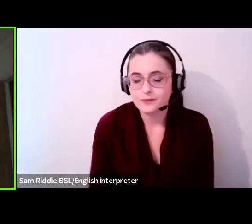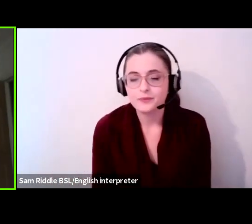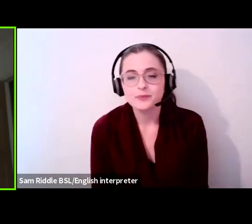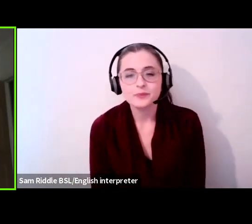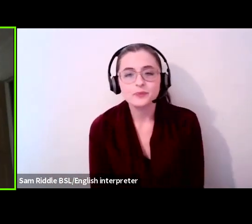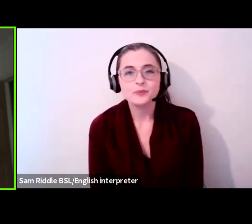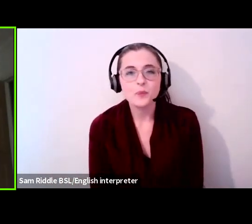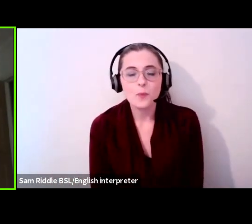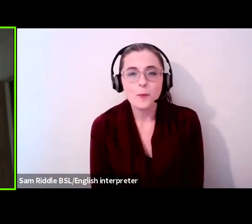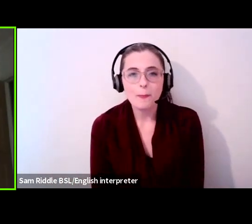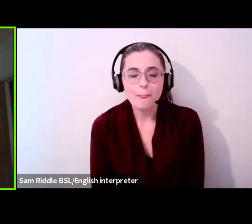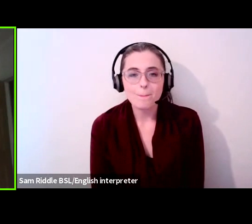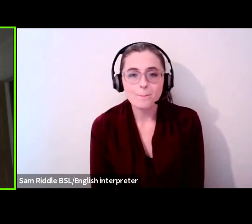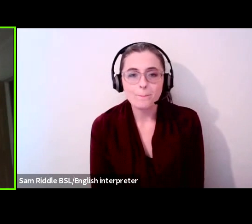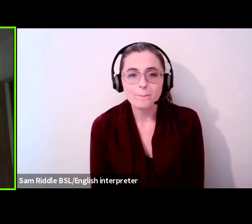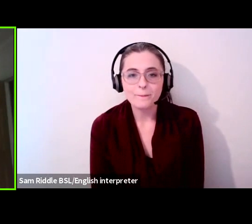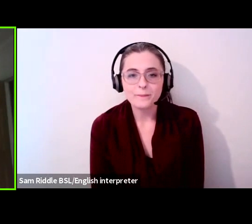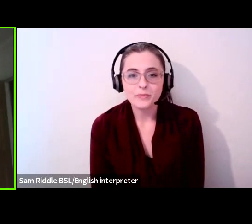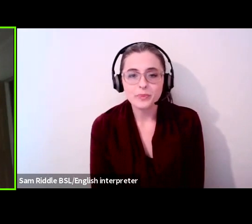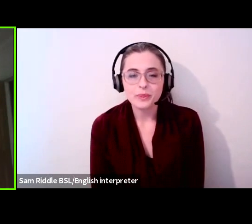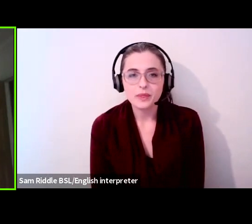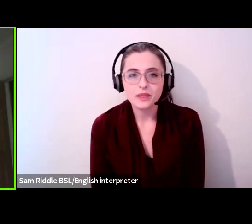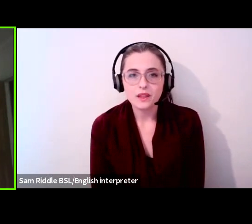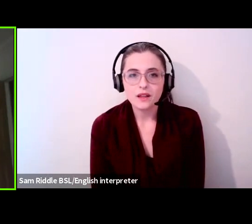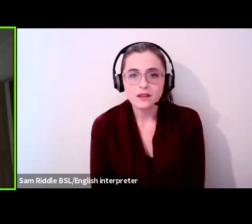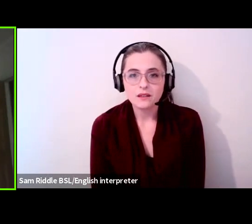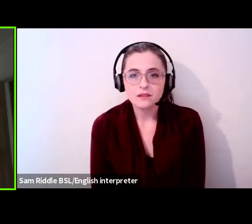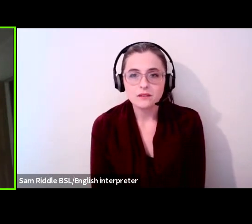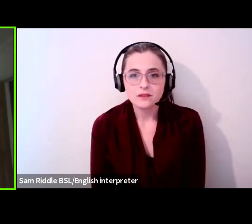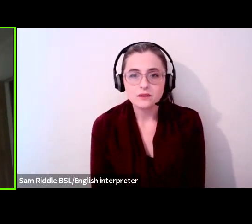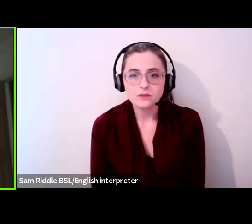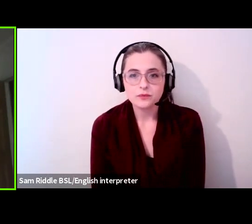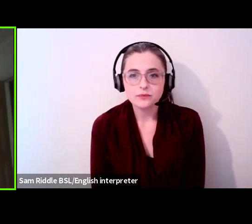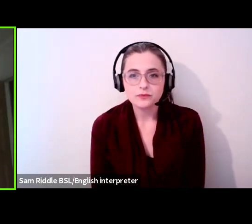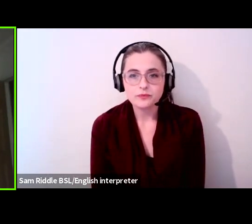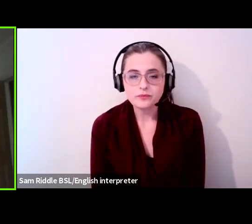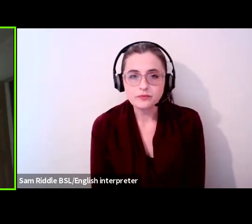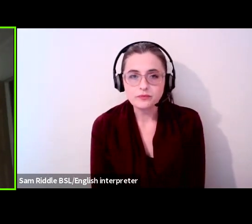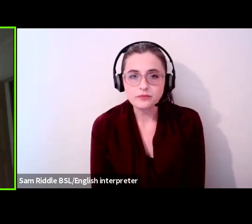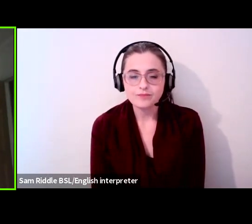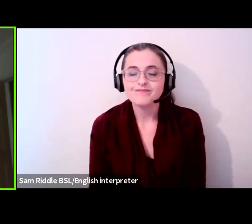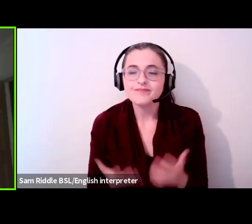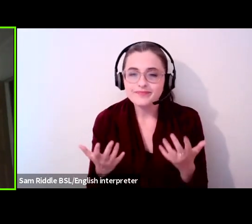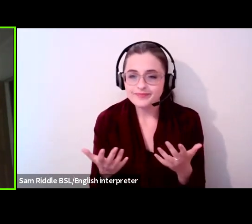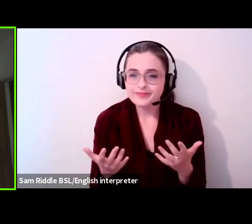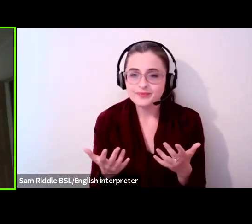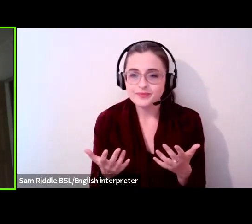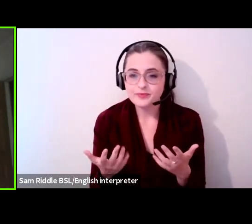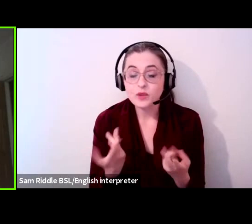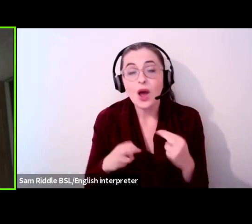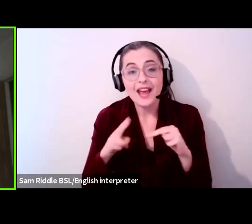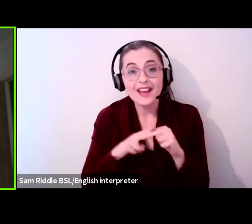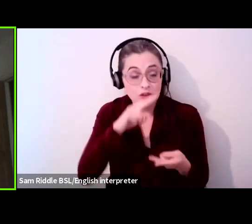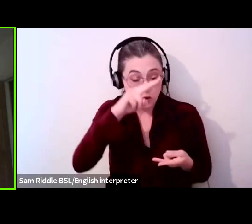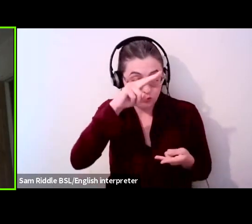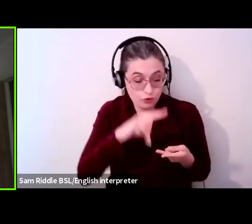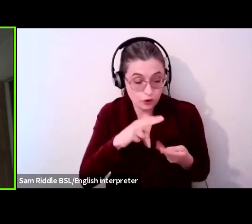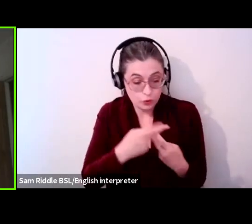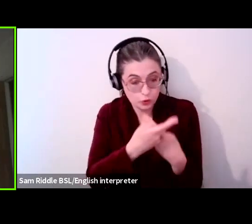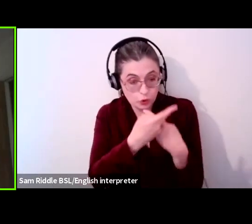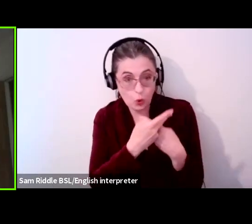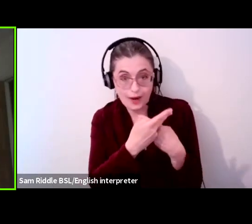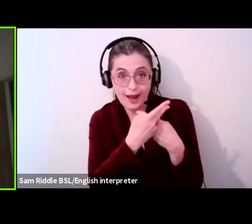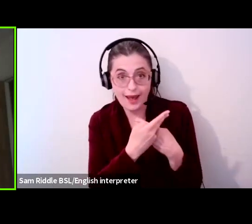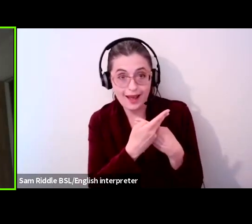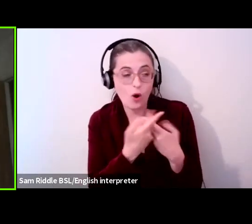but as I said, it's not necessarily, it doesn't necessarily, if you reduce your care or do